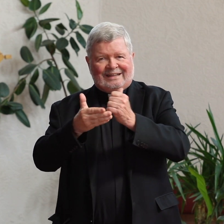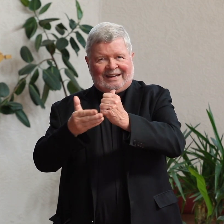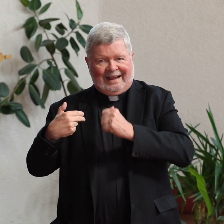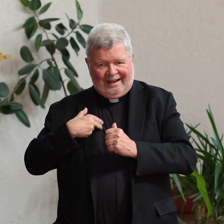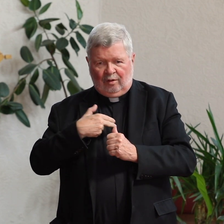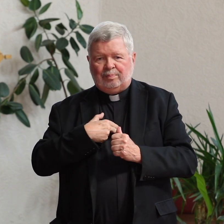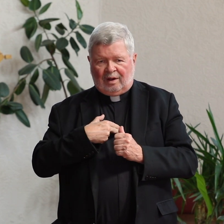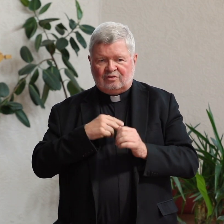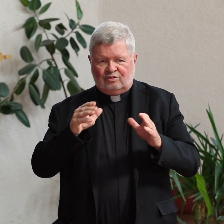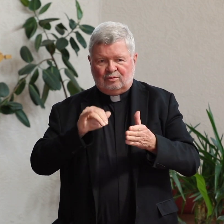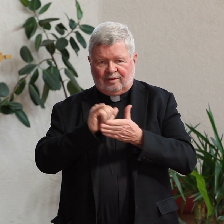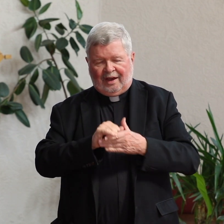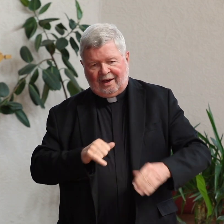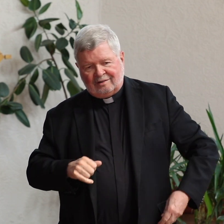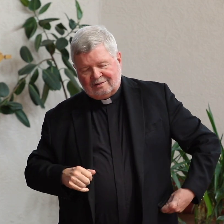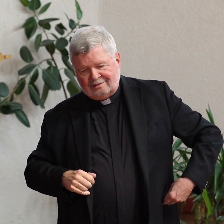can help us do that